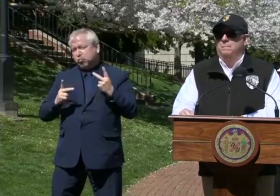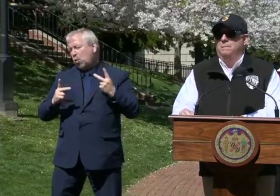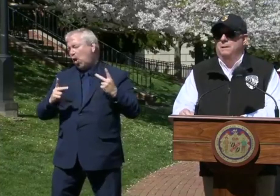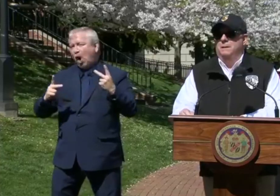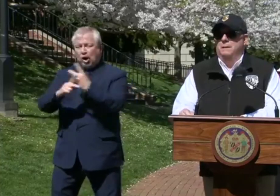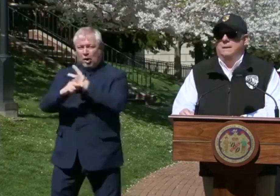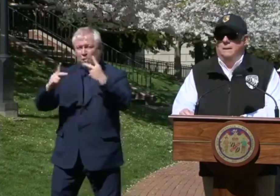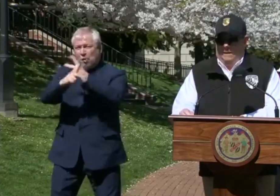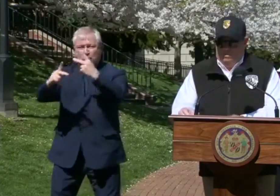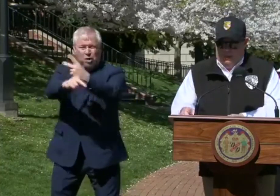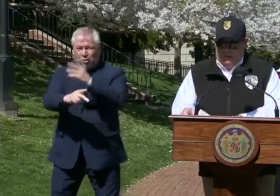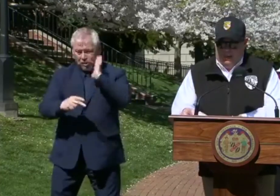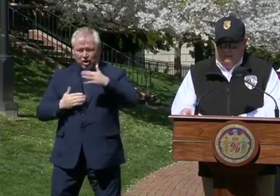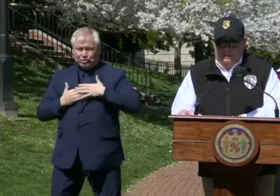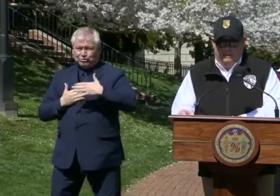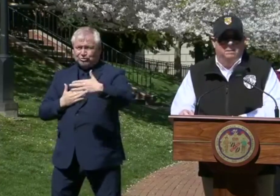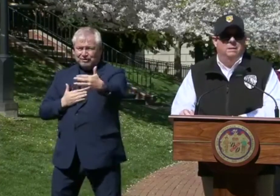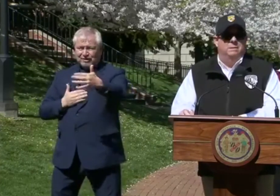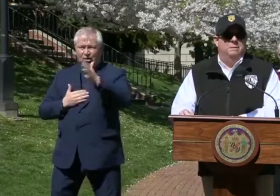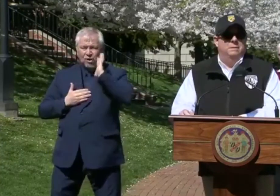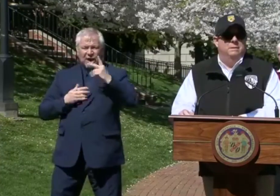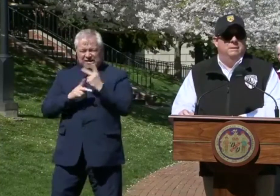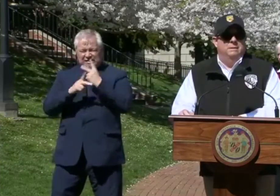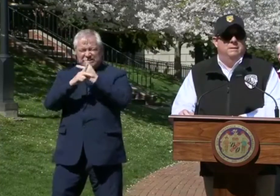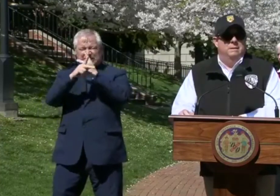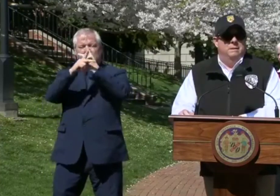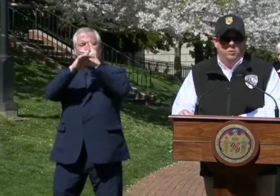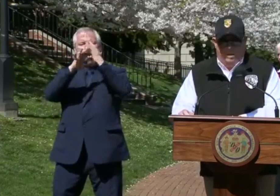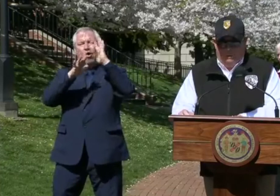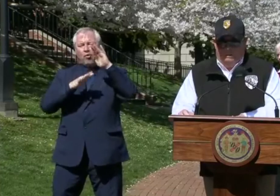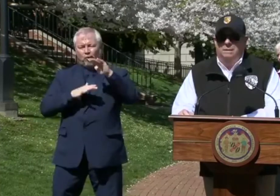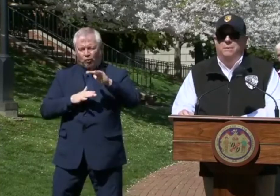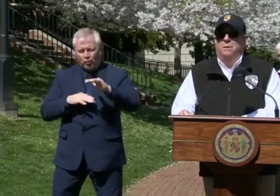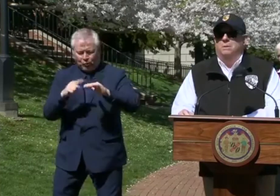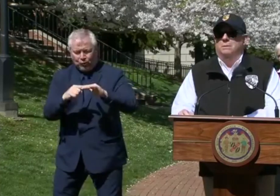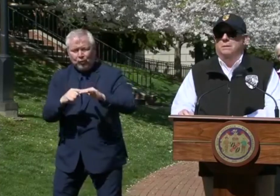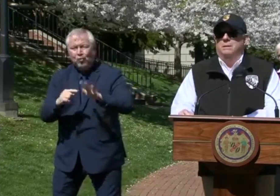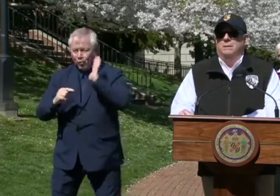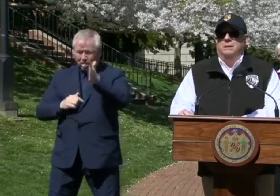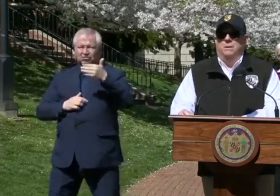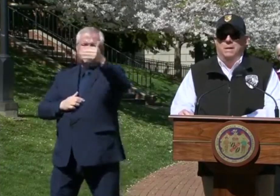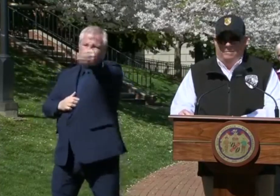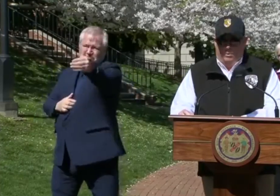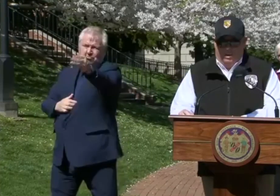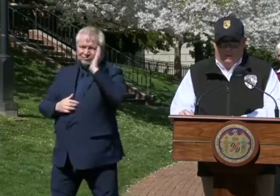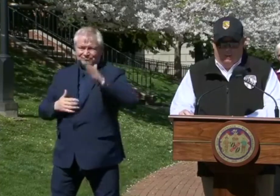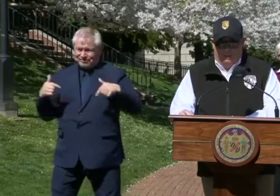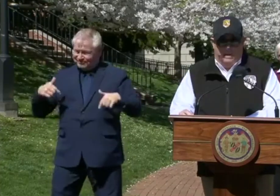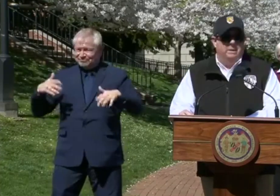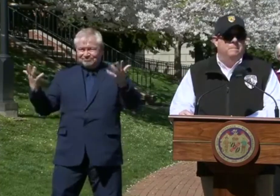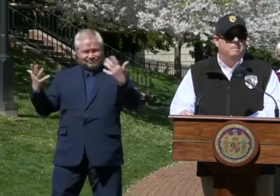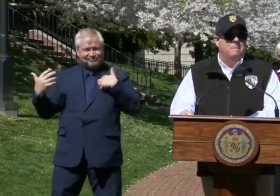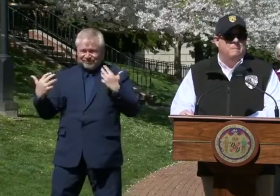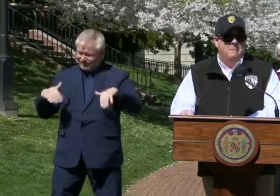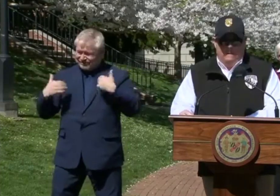better. And I realize that this is incredibly difficult on everyone in our